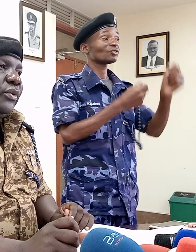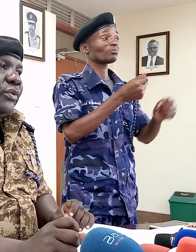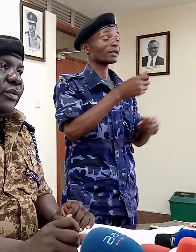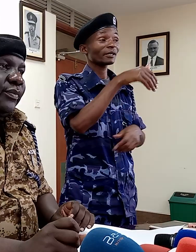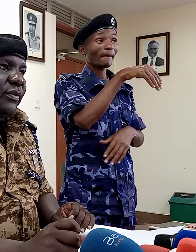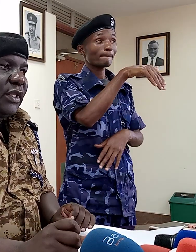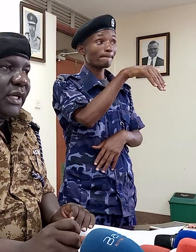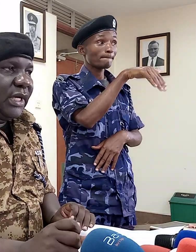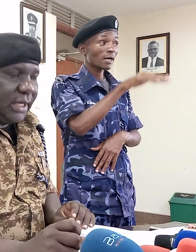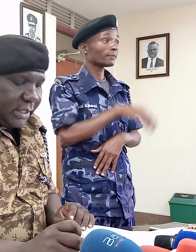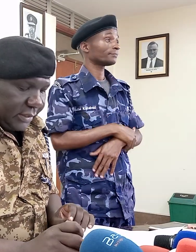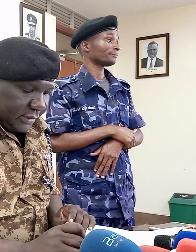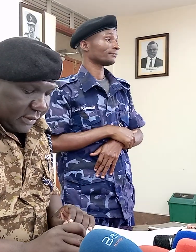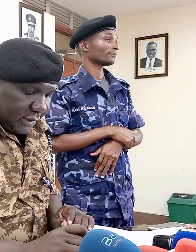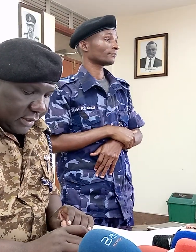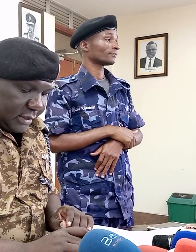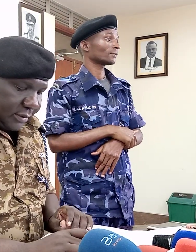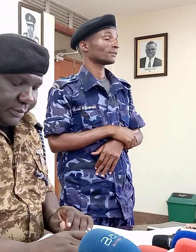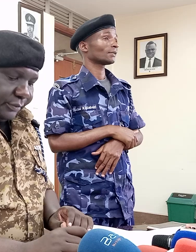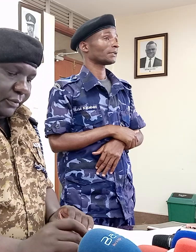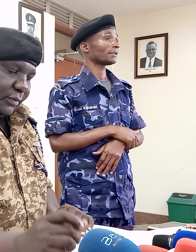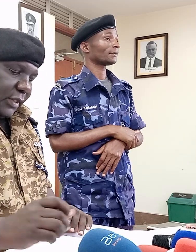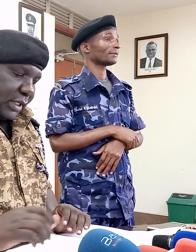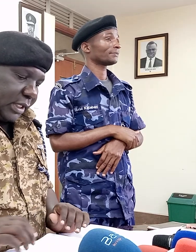on his